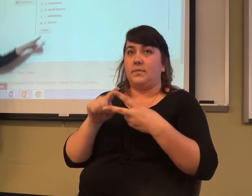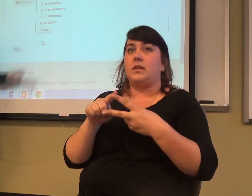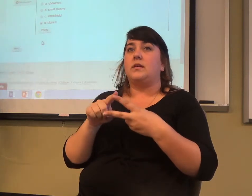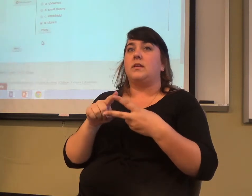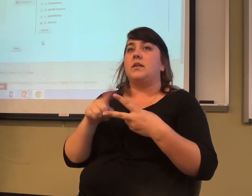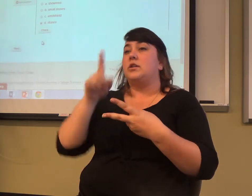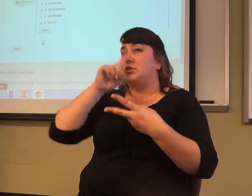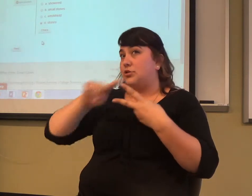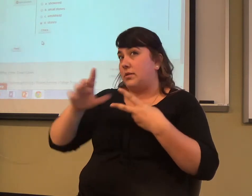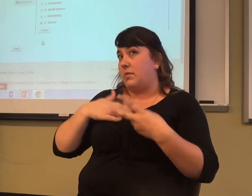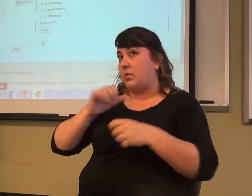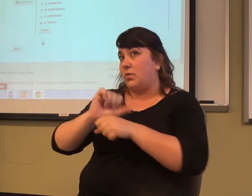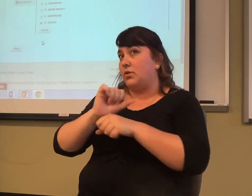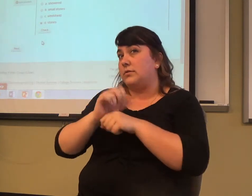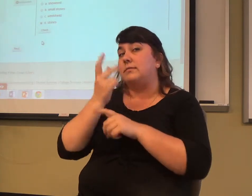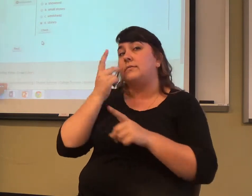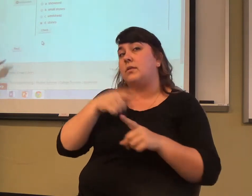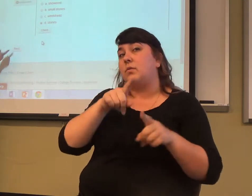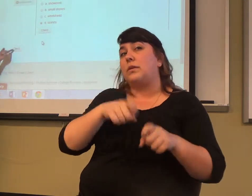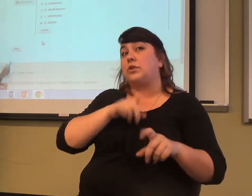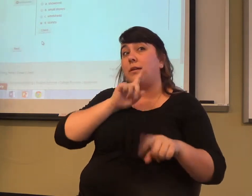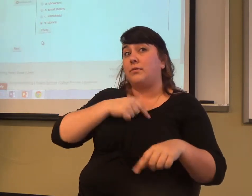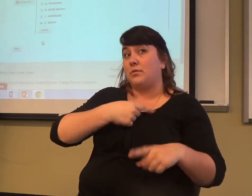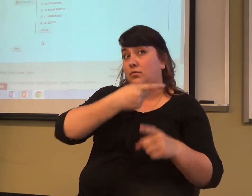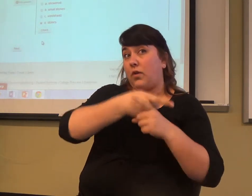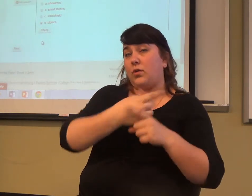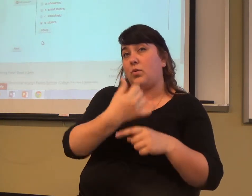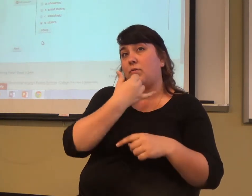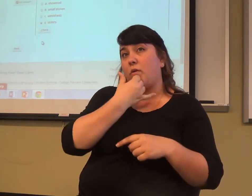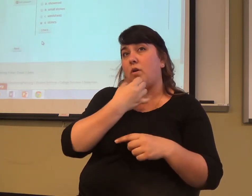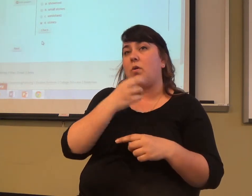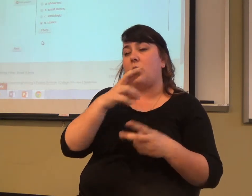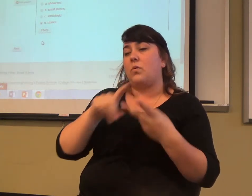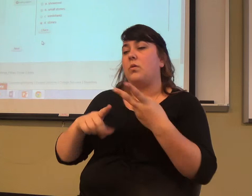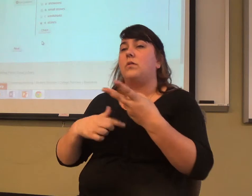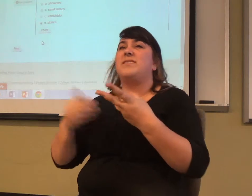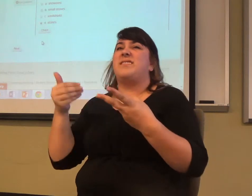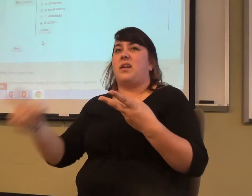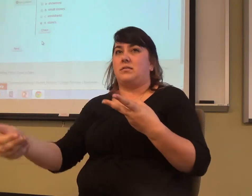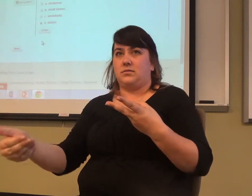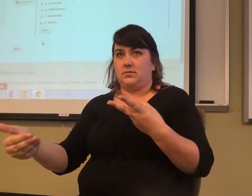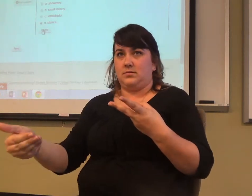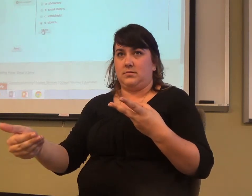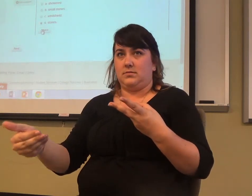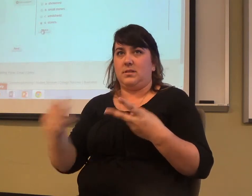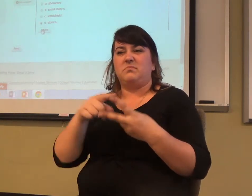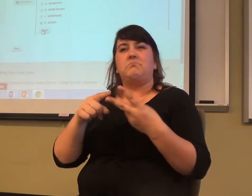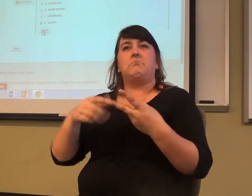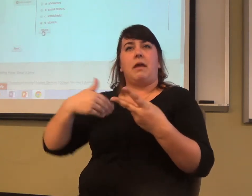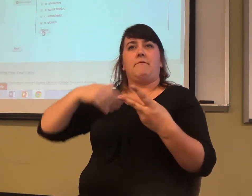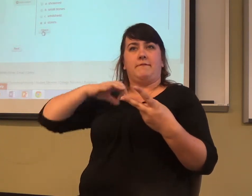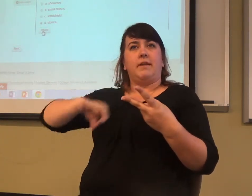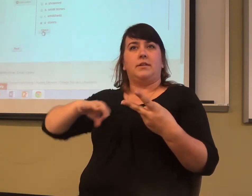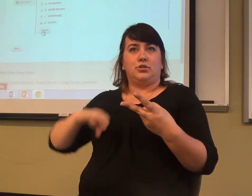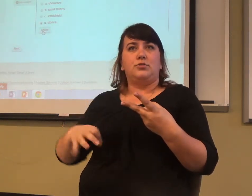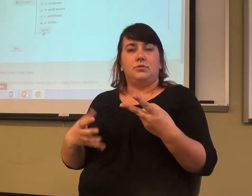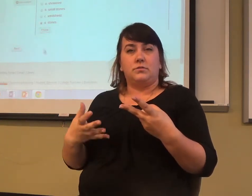work and see how I did on that question, or I can click next. And there are some advantages to each option. If I click on